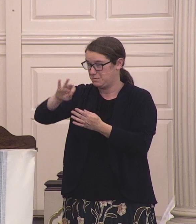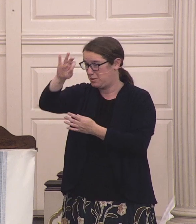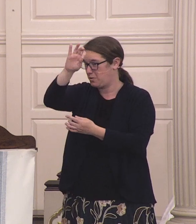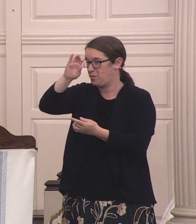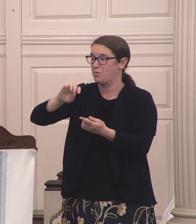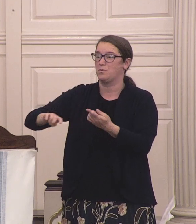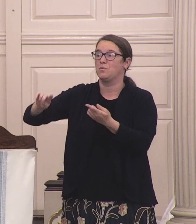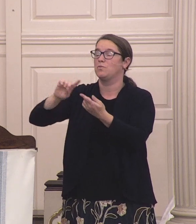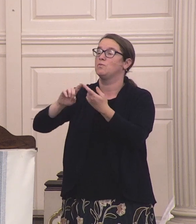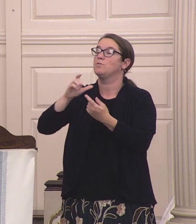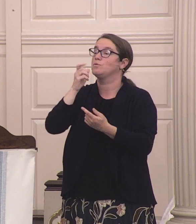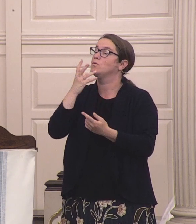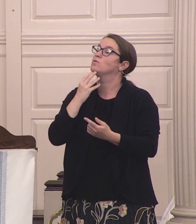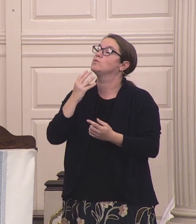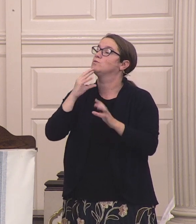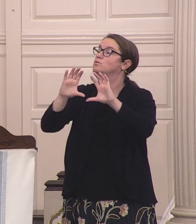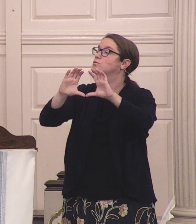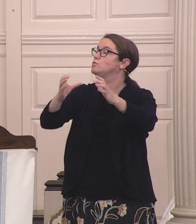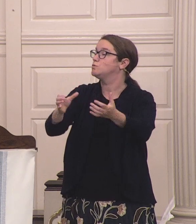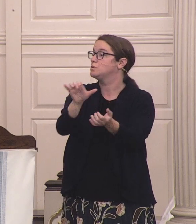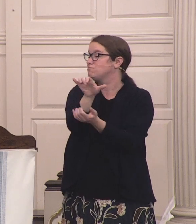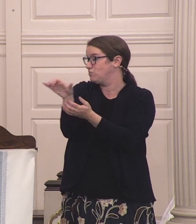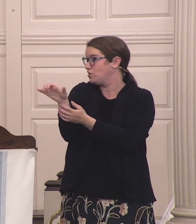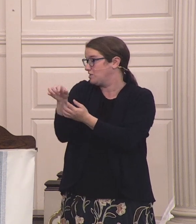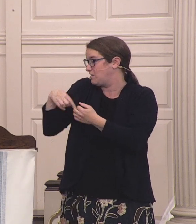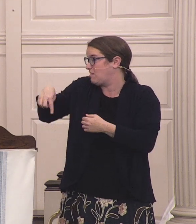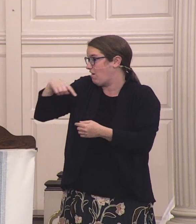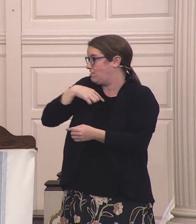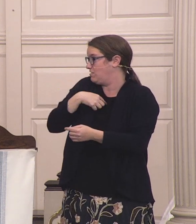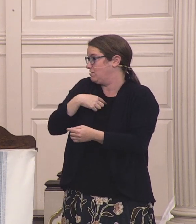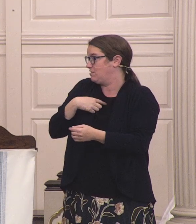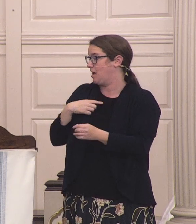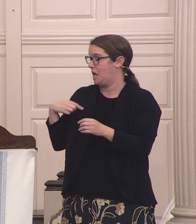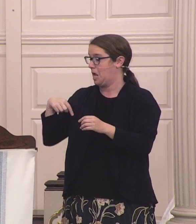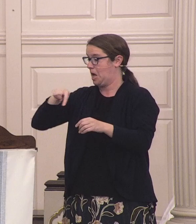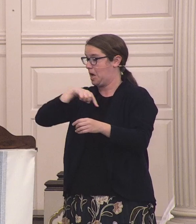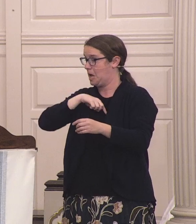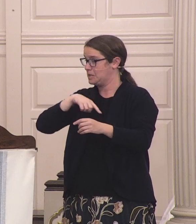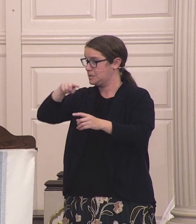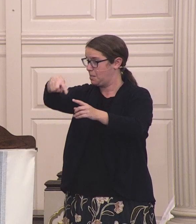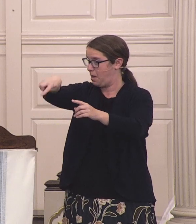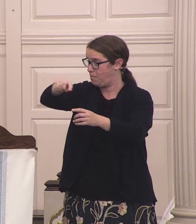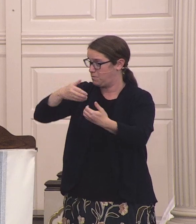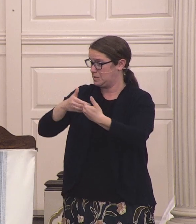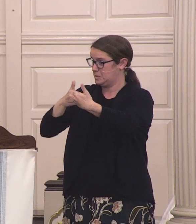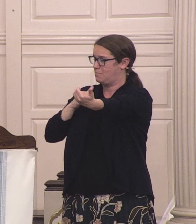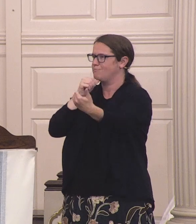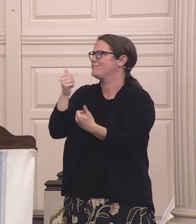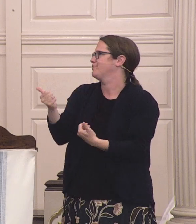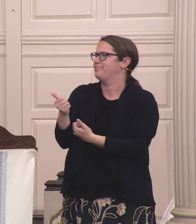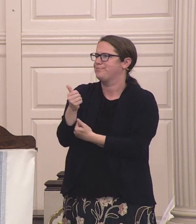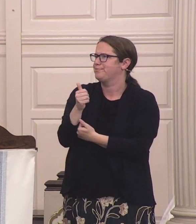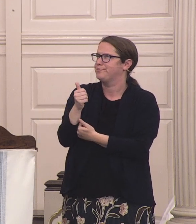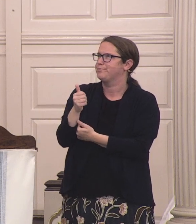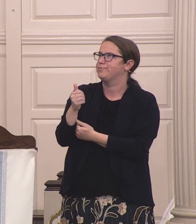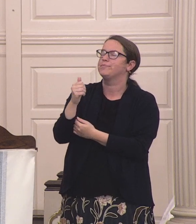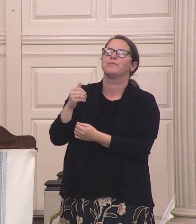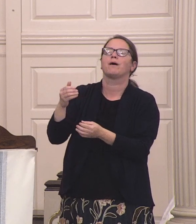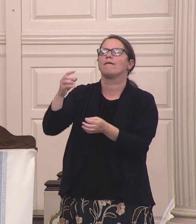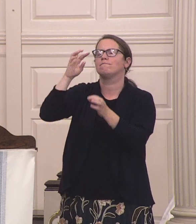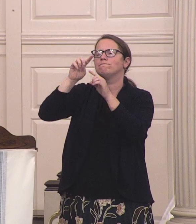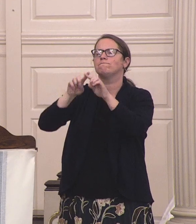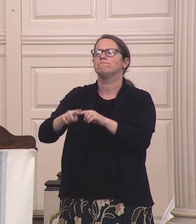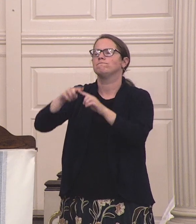he did us. He made no distinction between us and them, for by faith